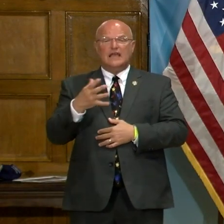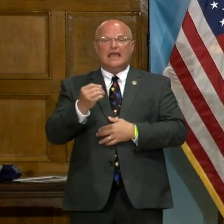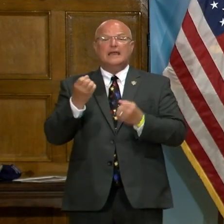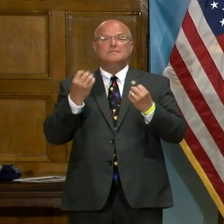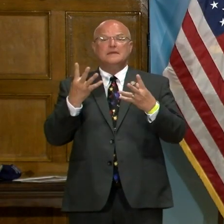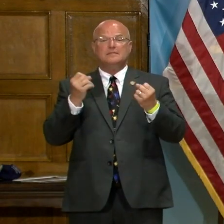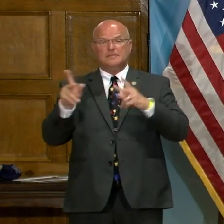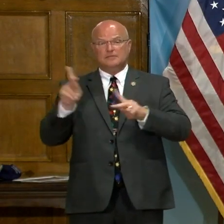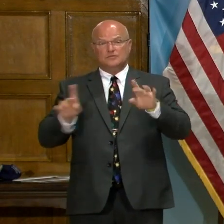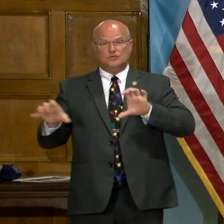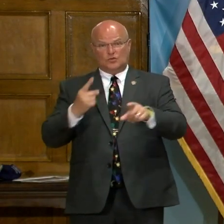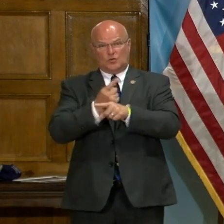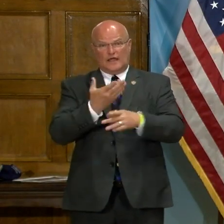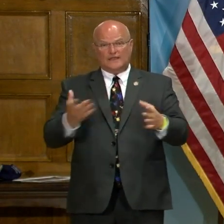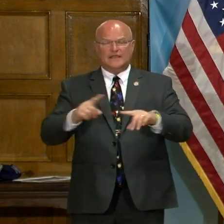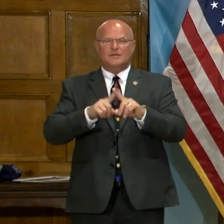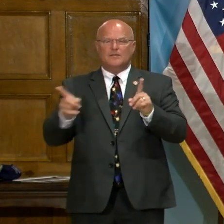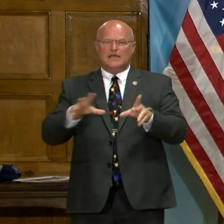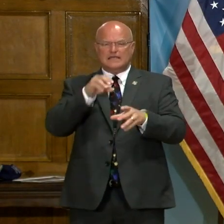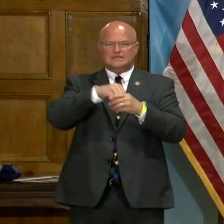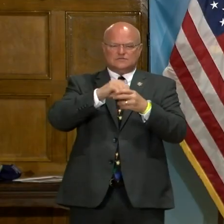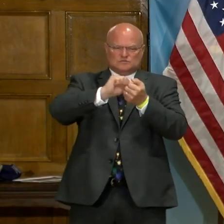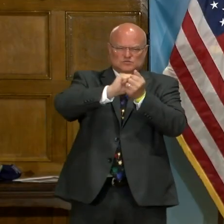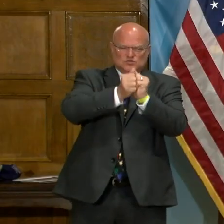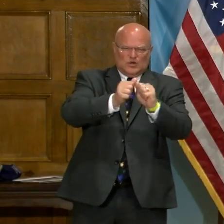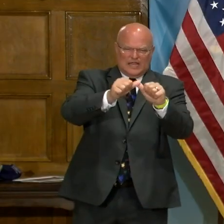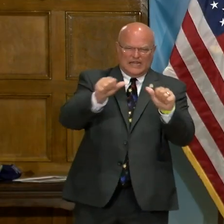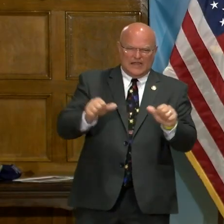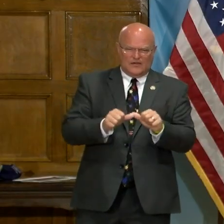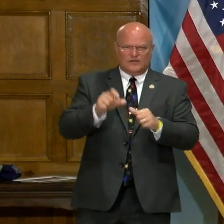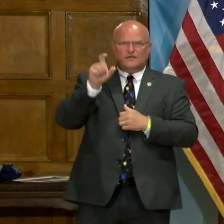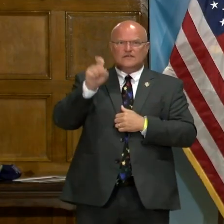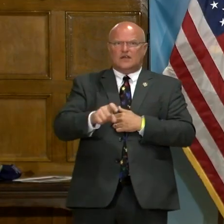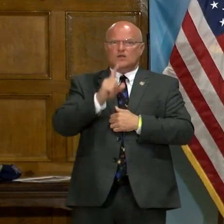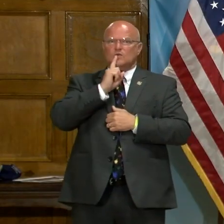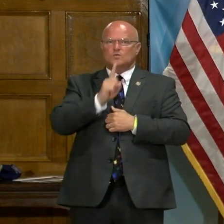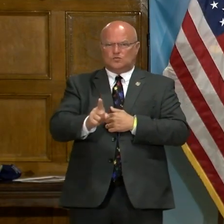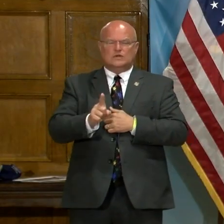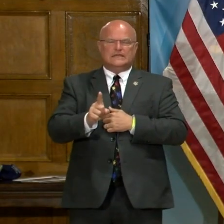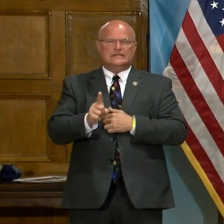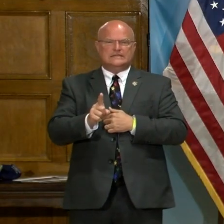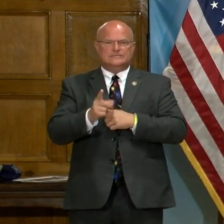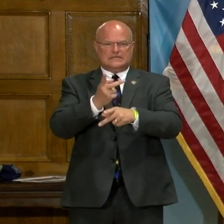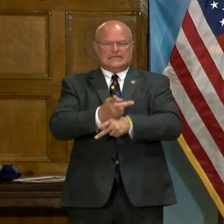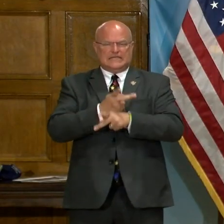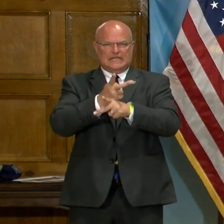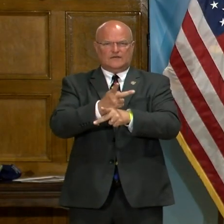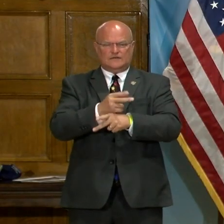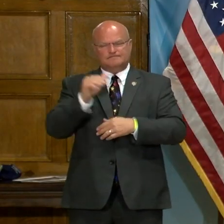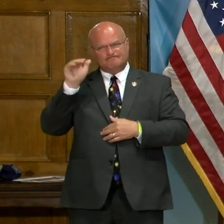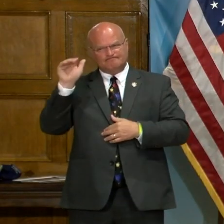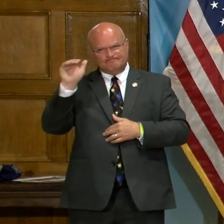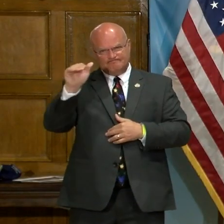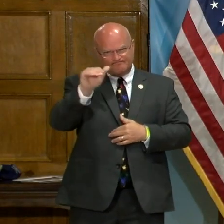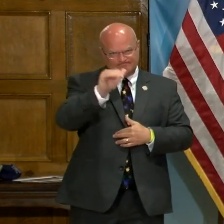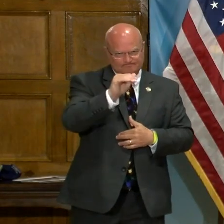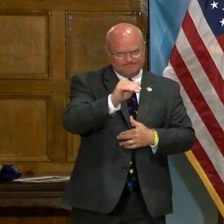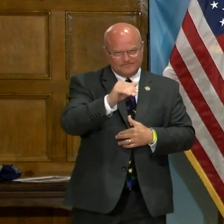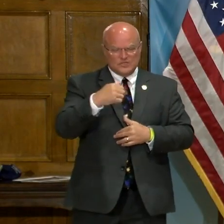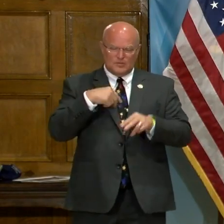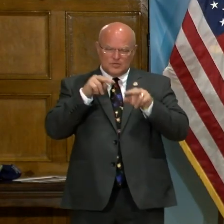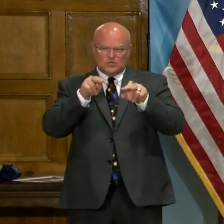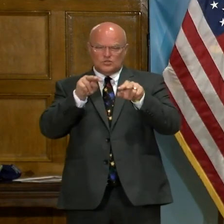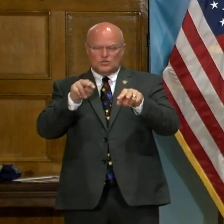right thing, but when you get into a crowded area, you've got to really take the steps, and we want to be able to remind people of that. So we'll be